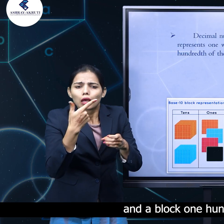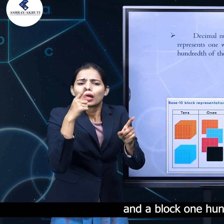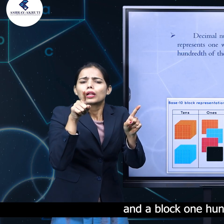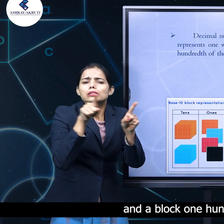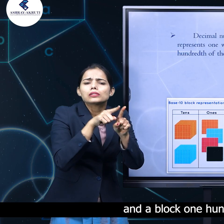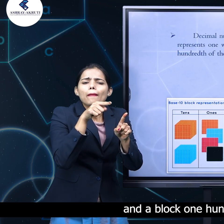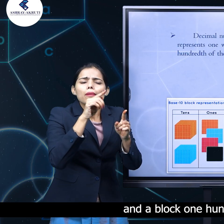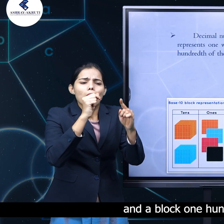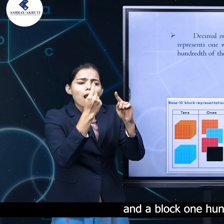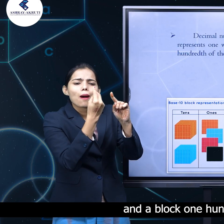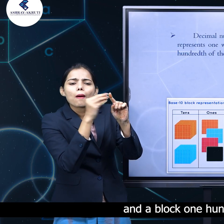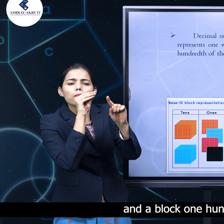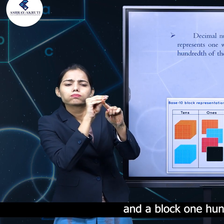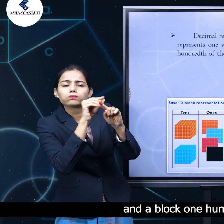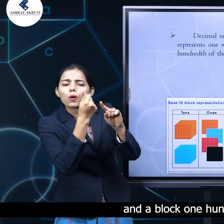block 1/100th of the whole.